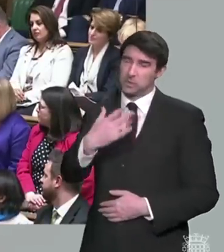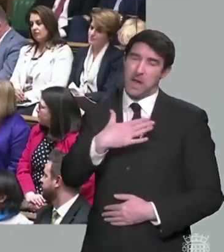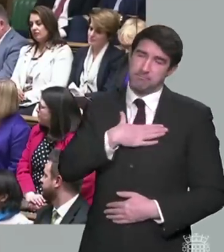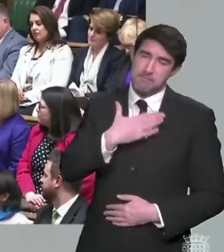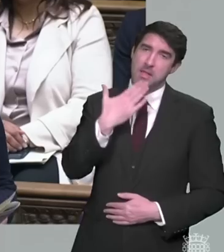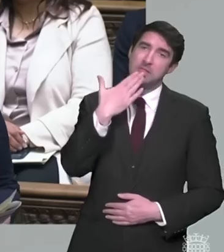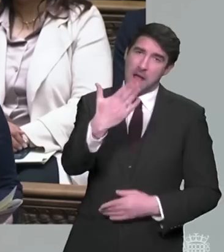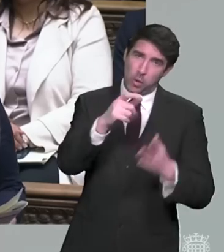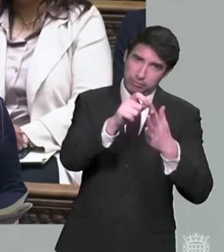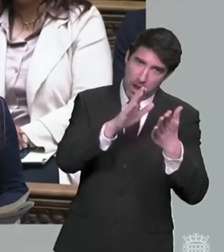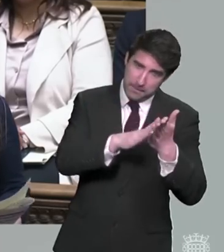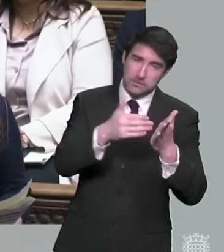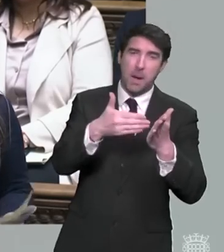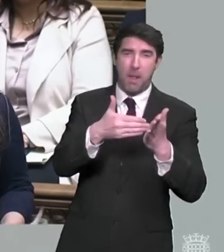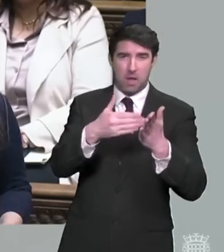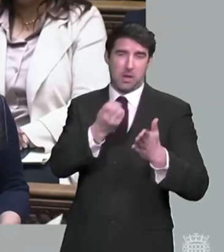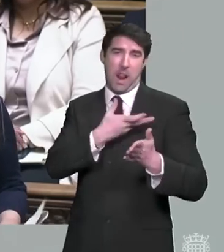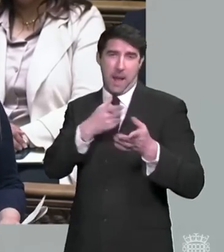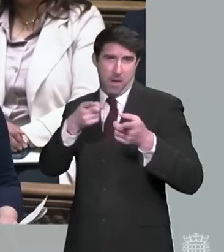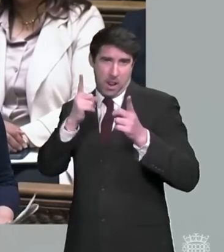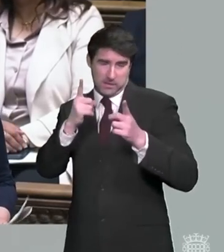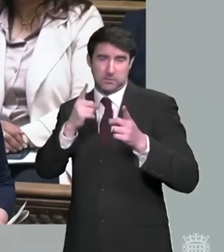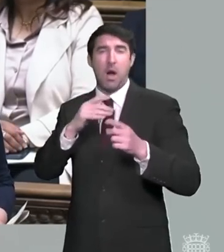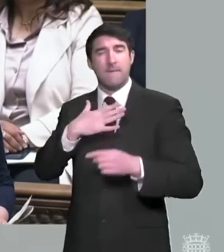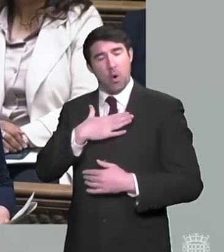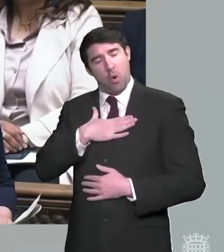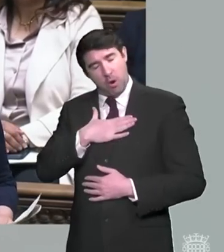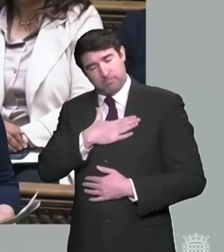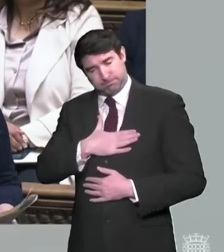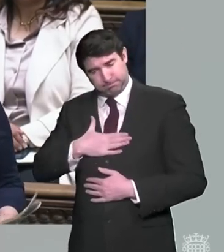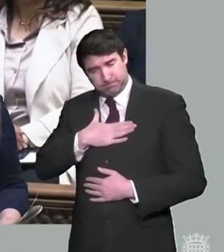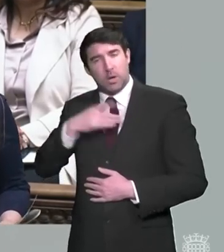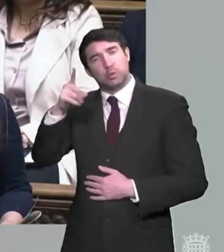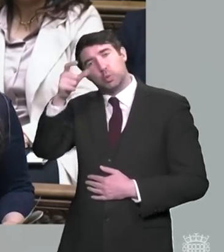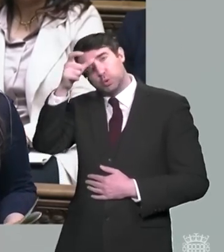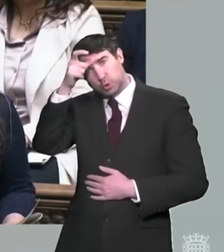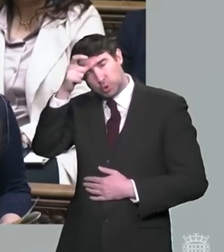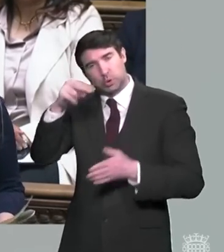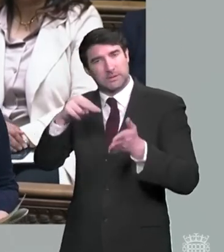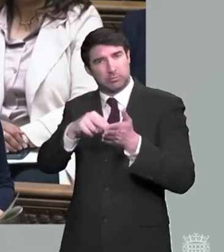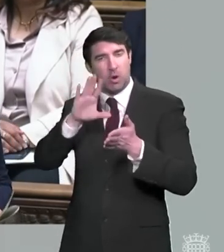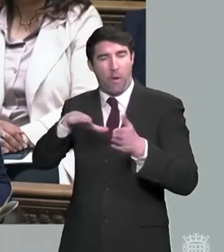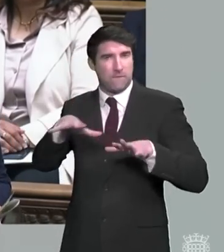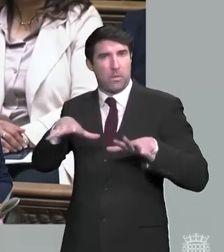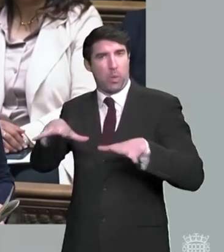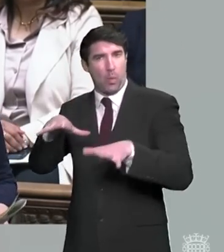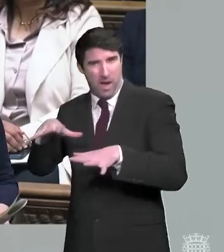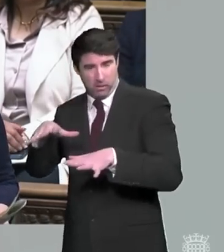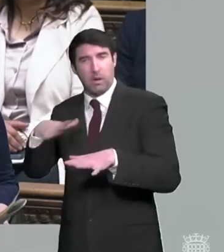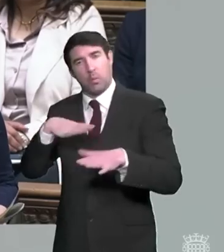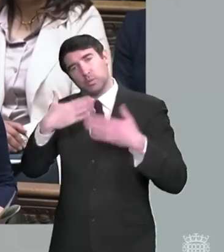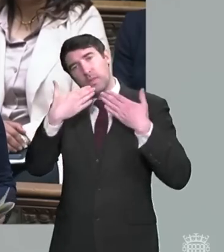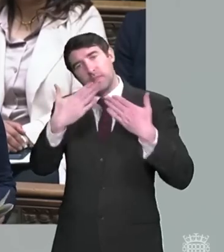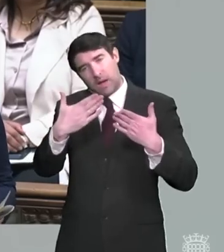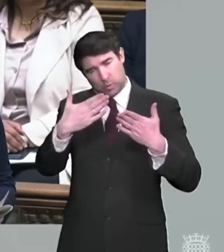devastating earthquake in Turkey and Syria? Can I also reiterate my thanks to the Foreign Secretary for the speed of the